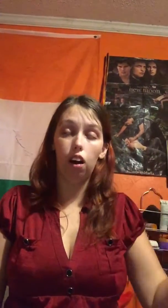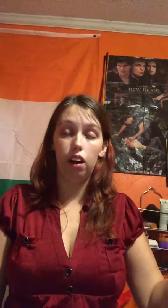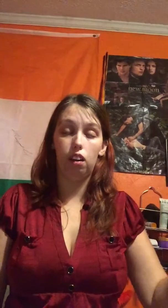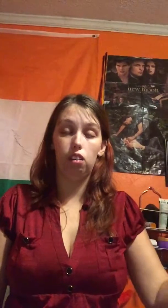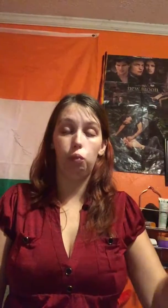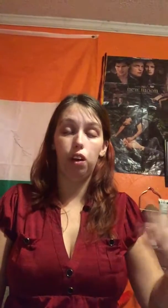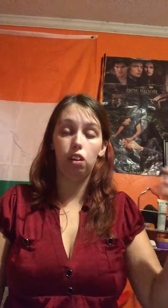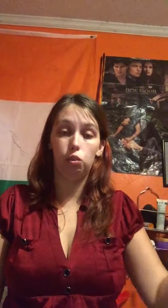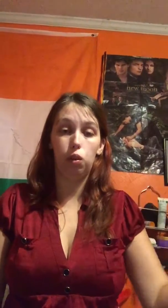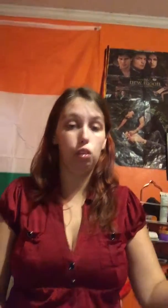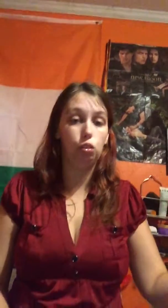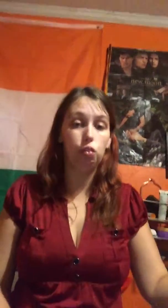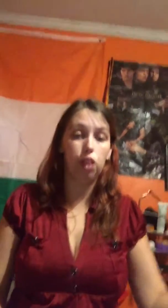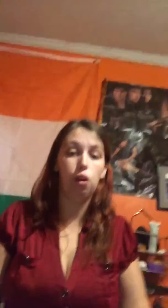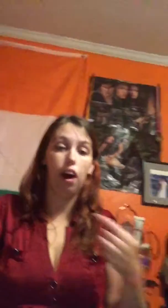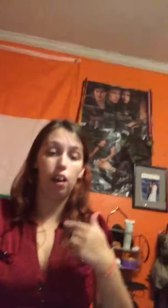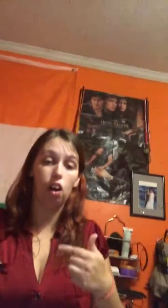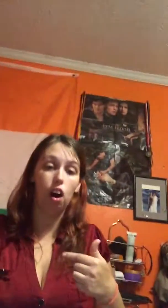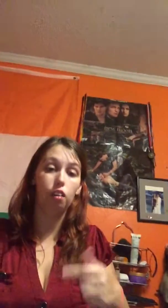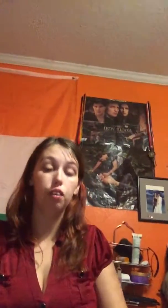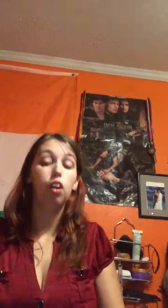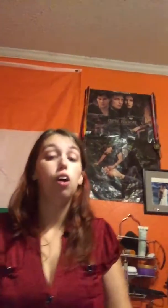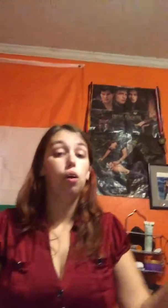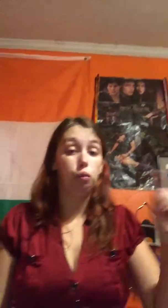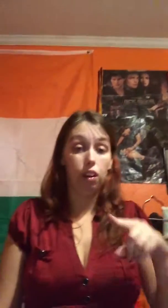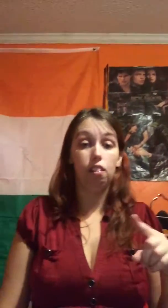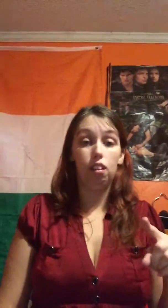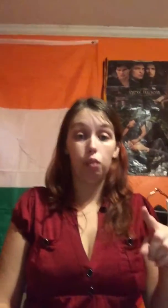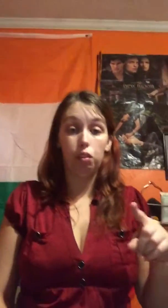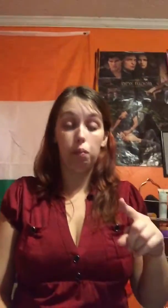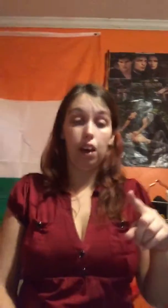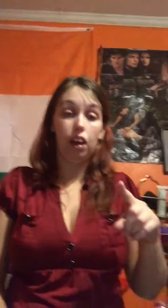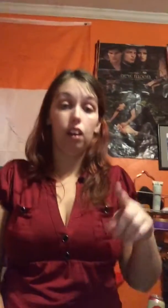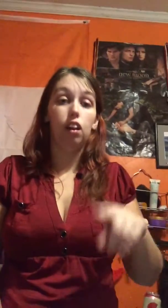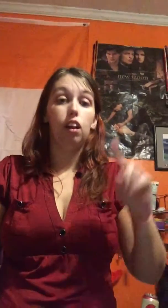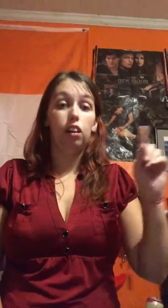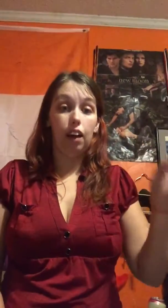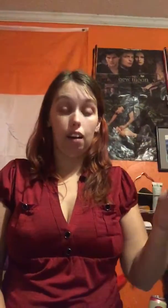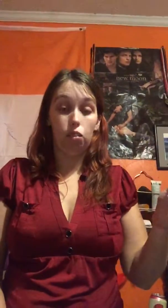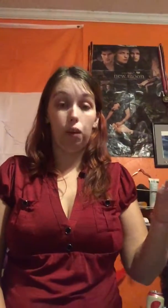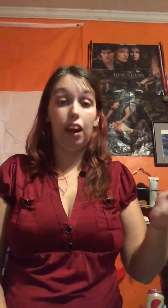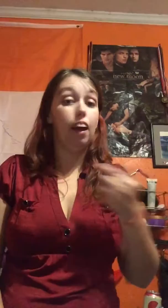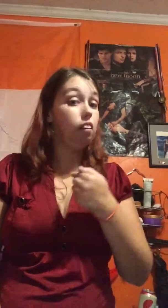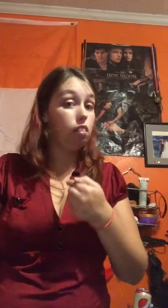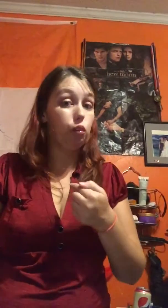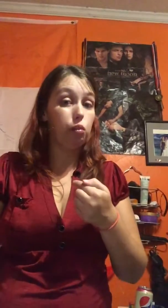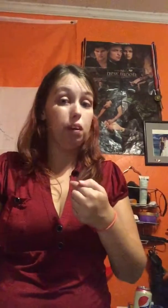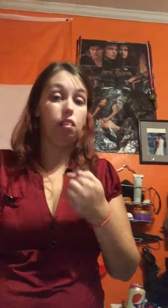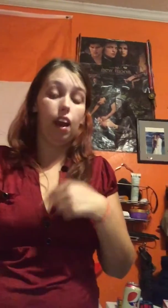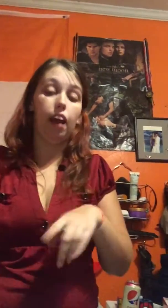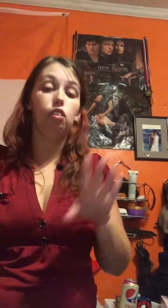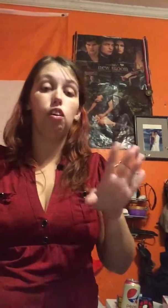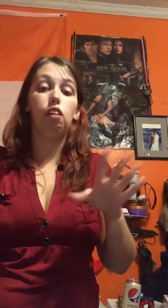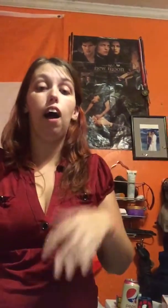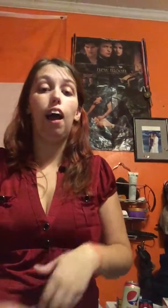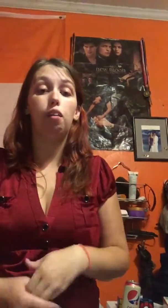in the week 22 video, I had a cough. Well, it stayed with me last week and it's still with me today. It turns out I have